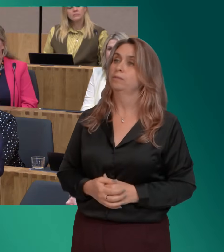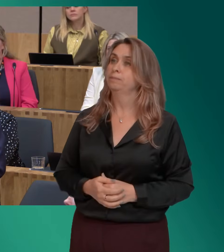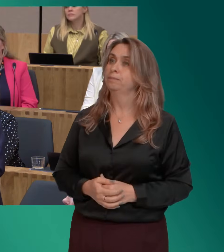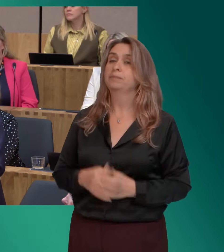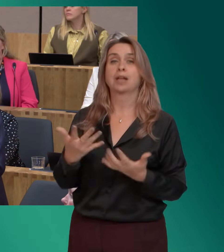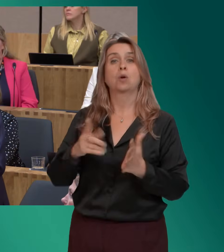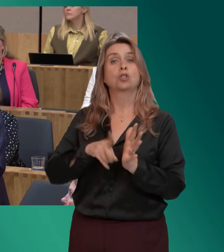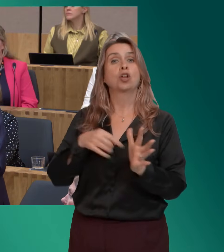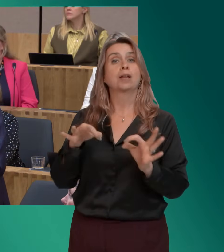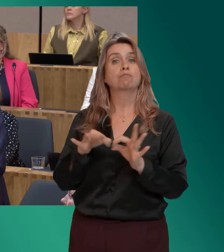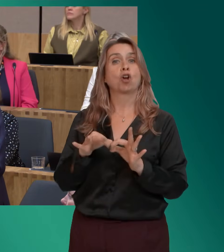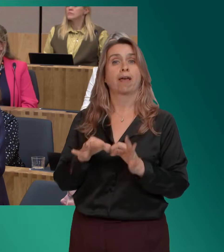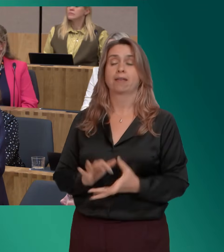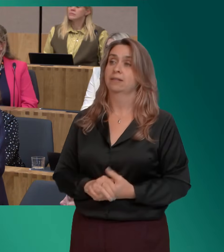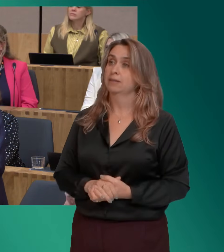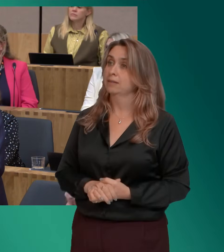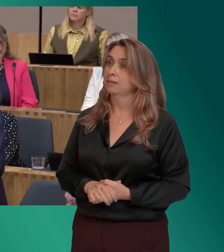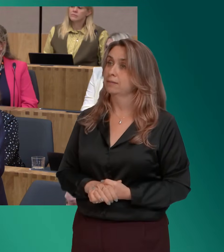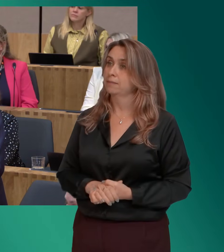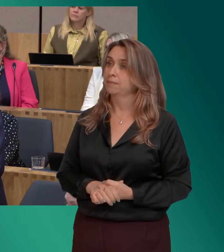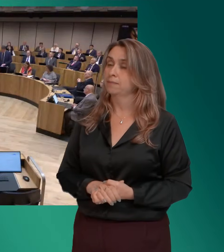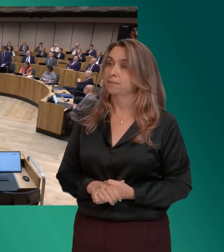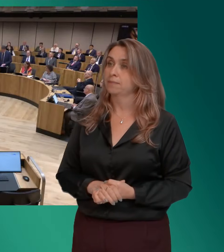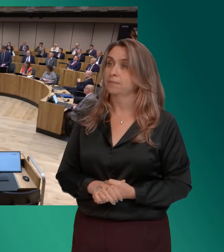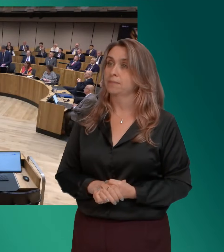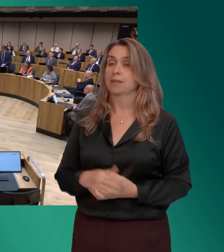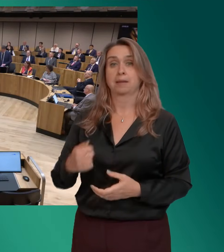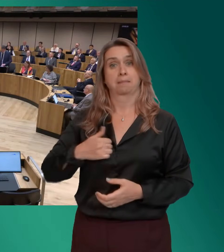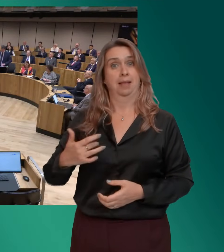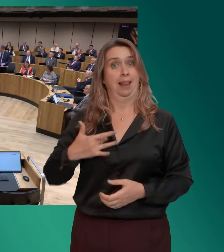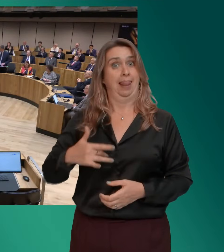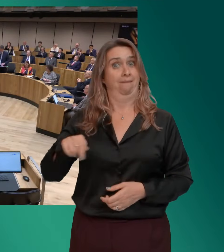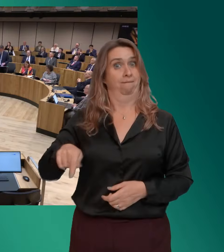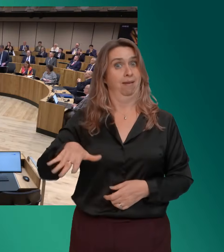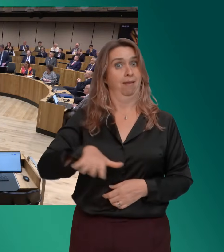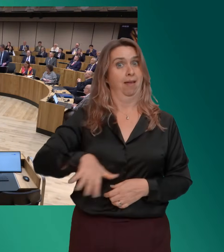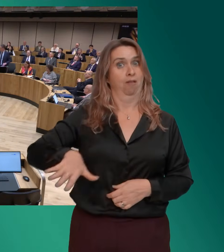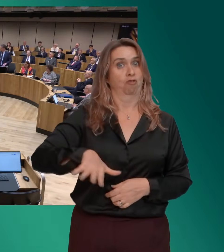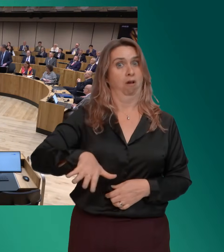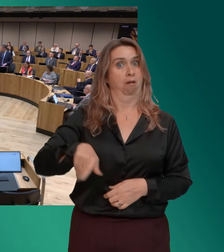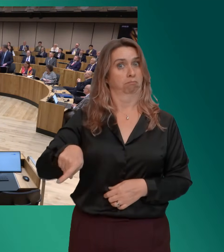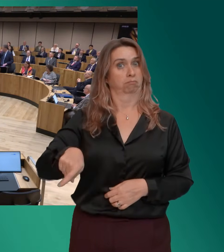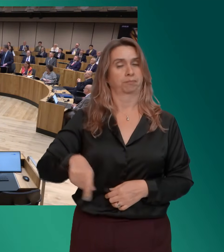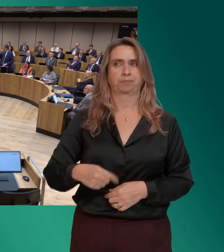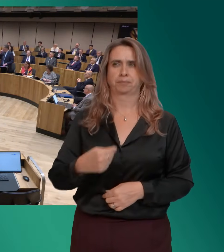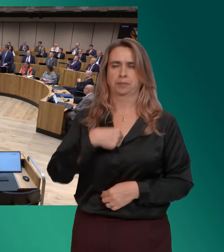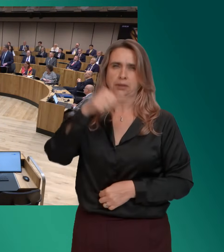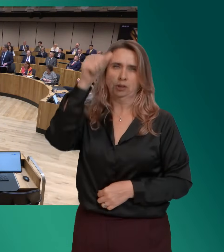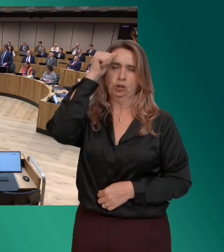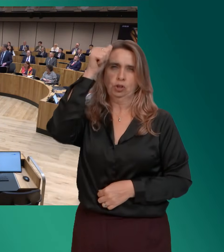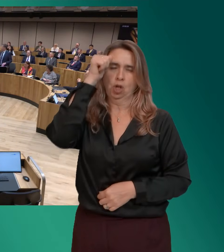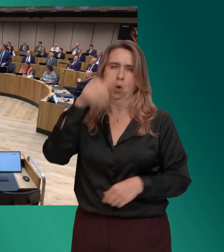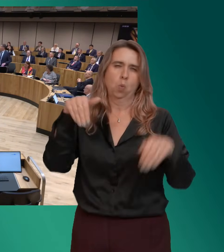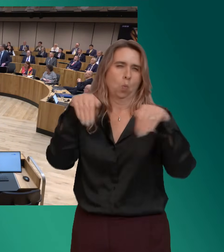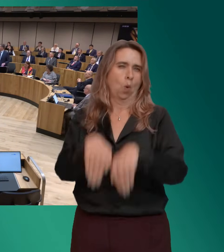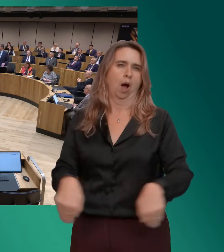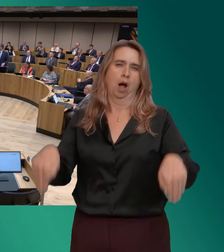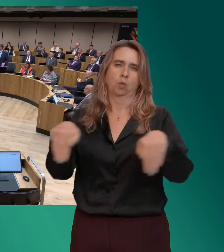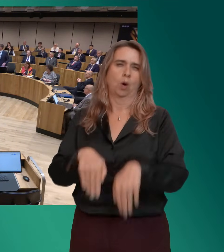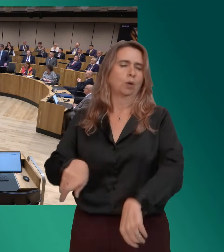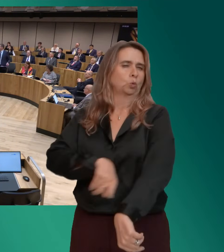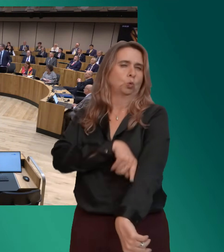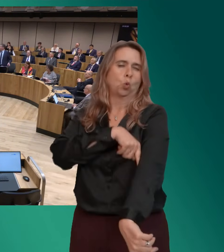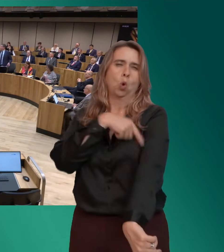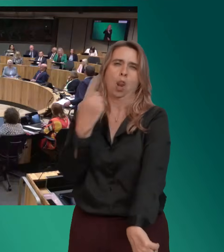Bryant. Diolch, Llywydd. And as a local resident, I'm very aware of some of the unacceptable delays that people have experienced in